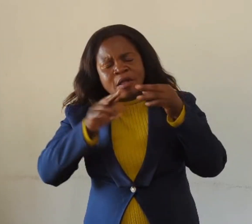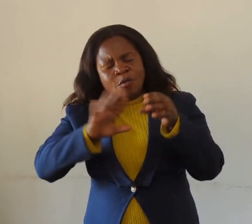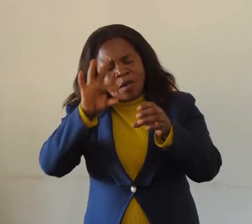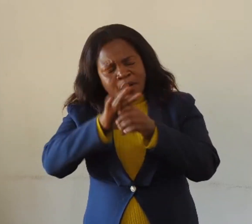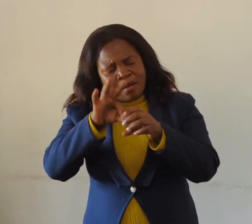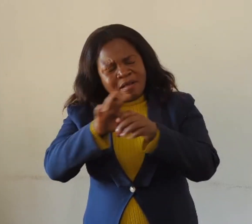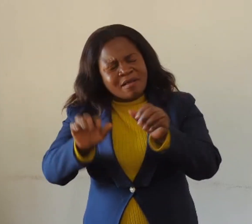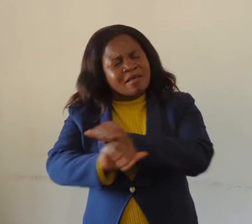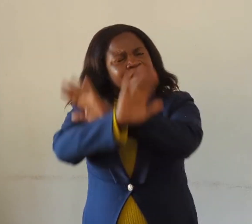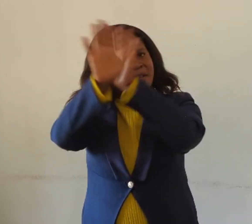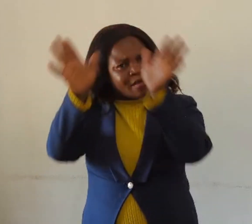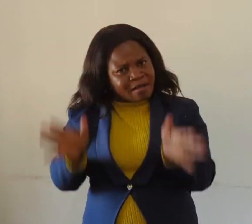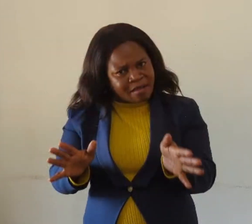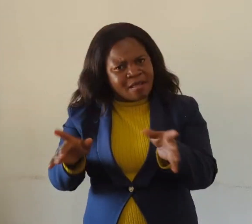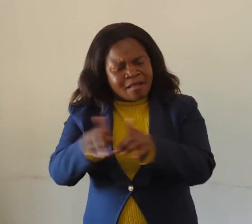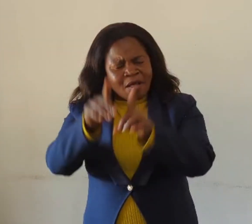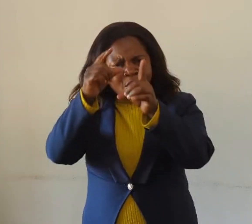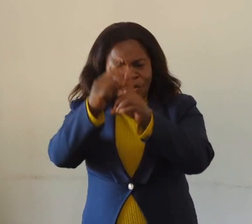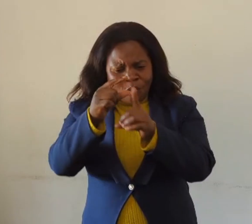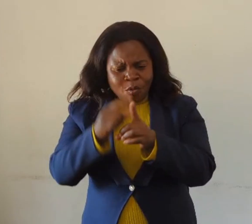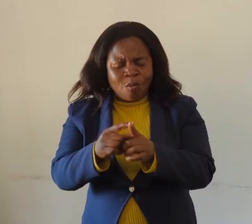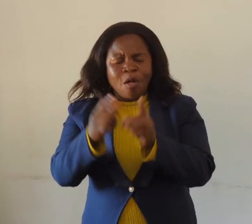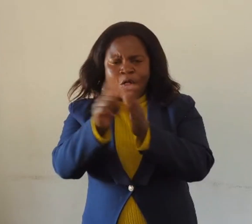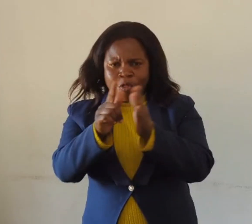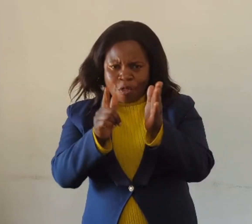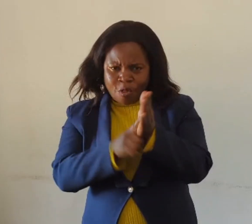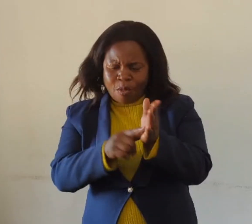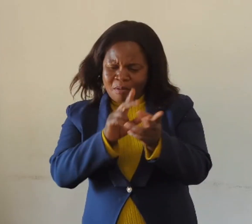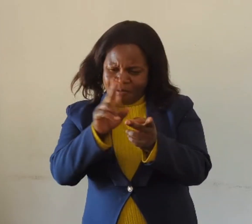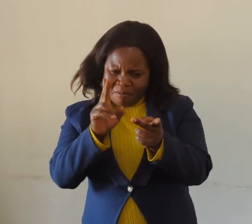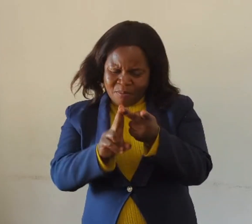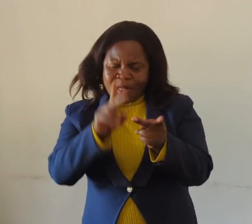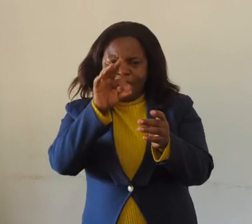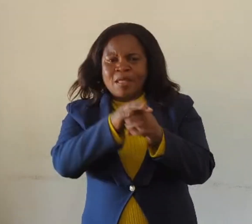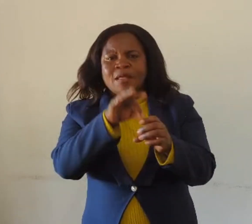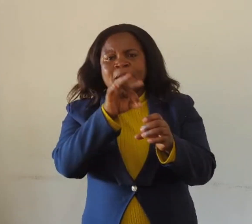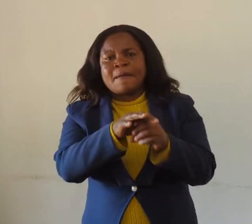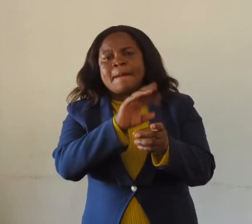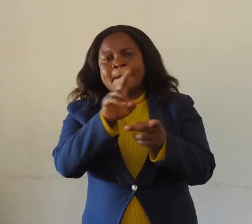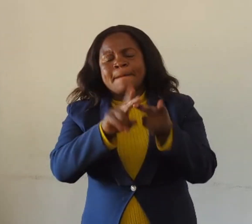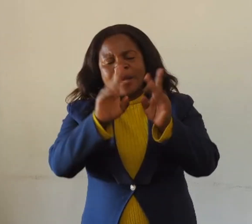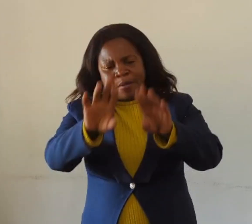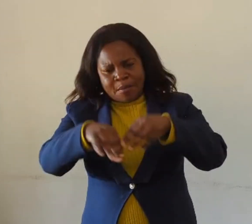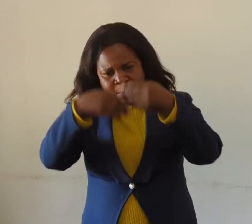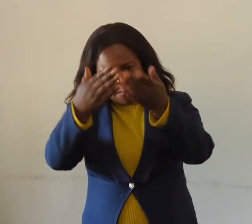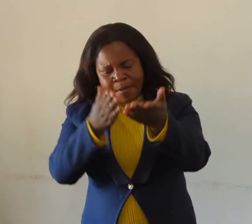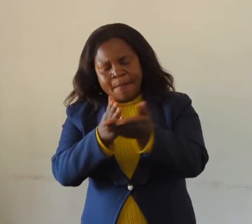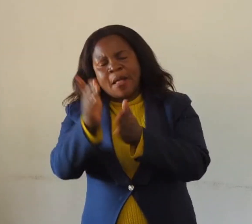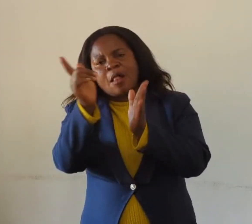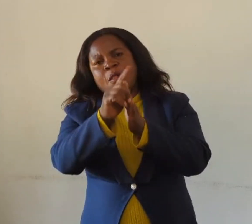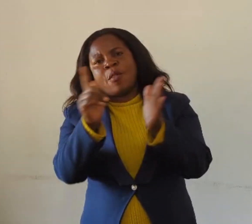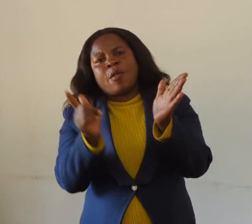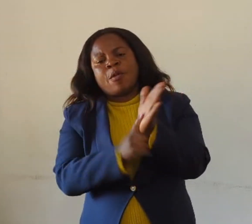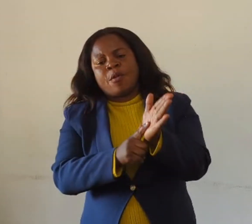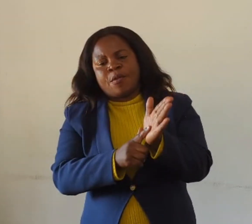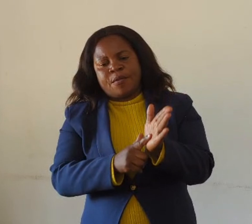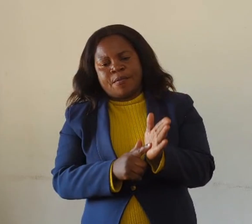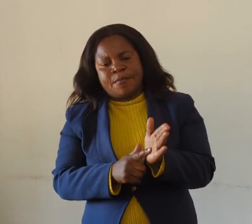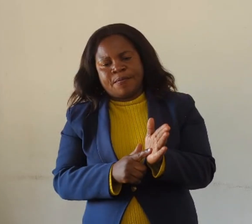to bring the wording of the law in line with the elections as provided by law. Compared